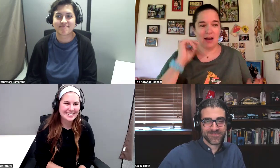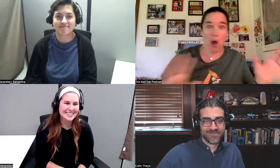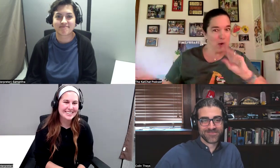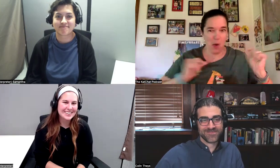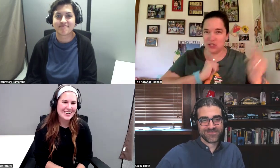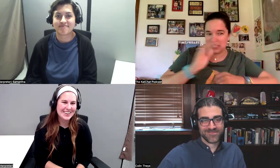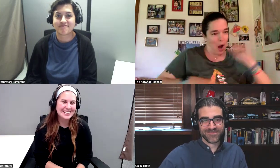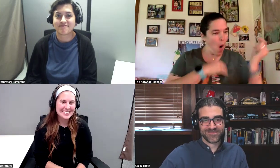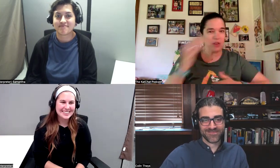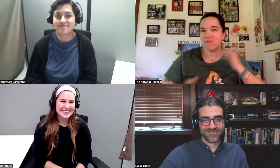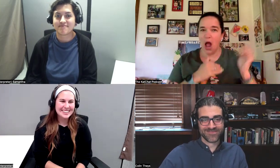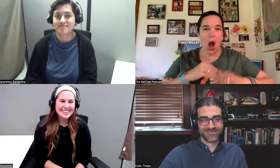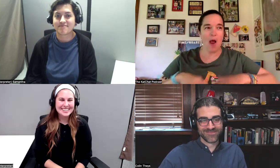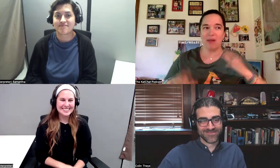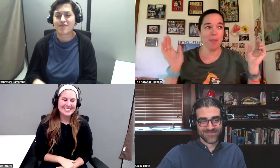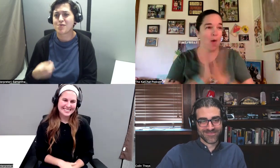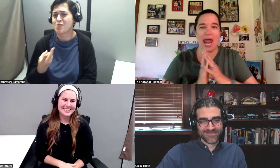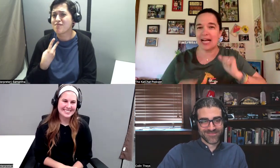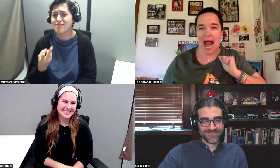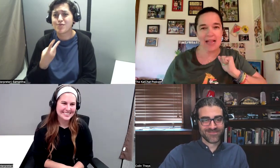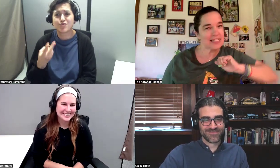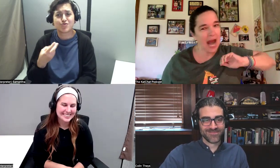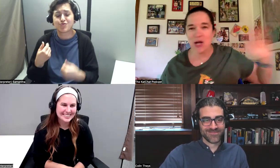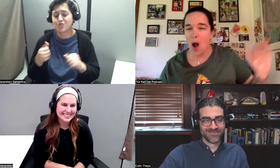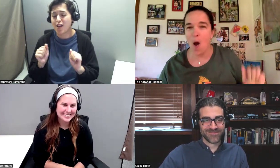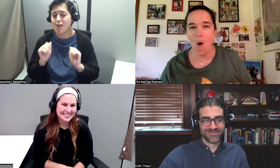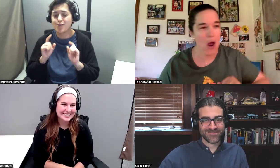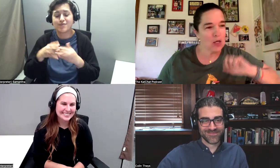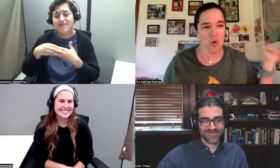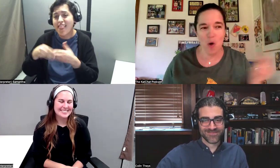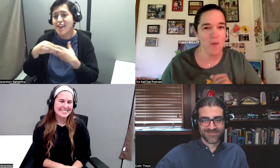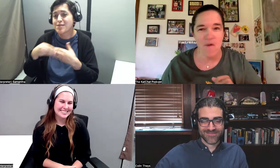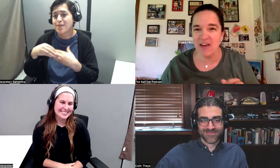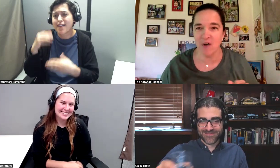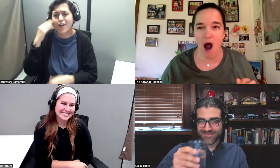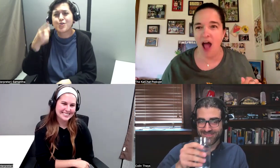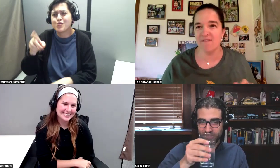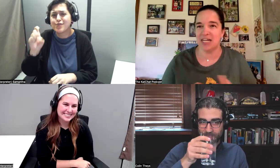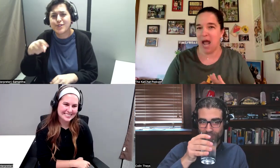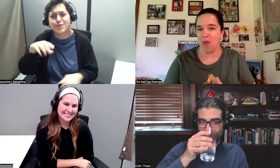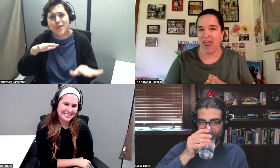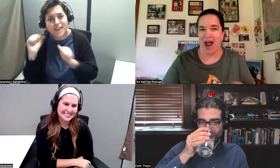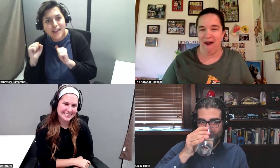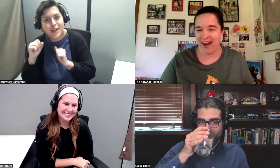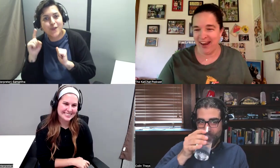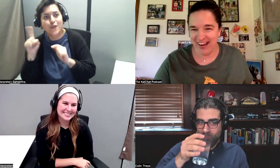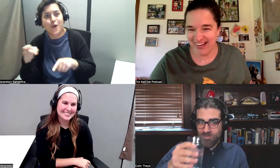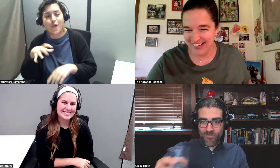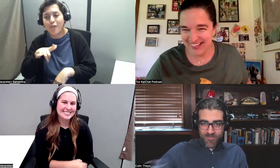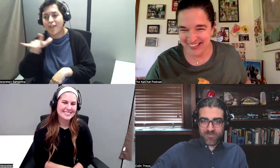Yeah, we'll just go with the flow. And I'm like, okay, Colin gotta go do a movie part about out